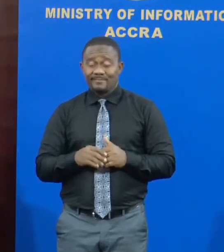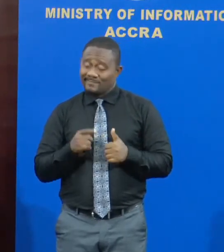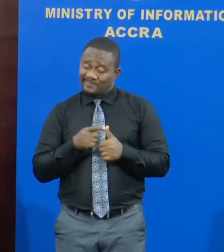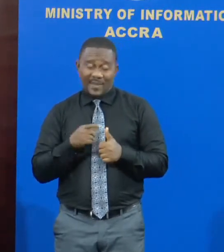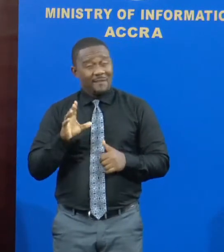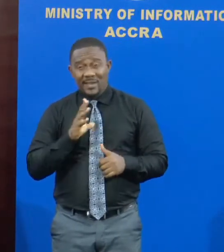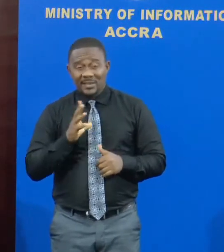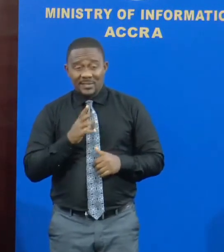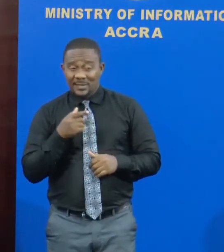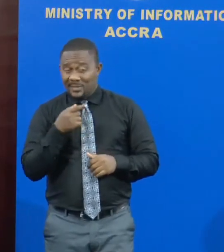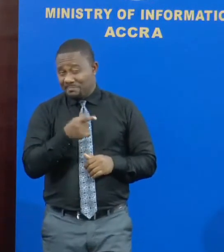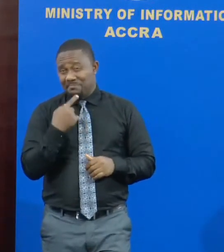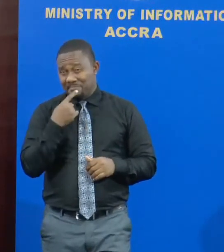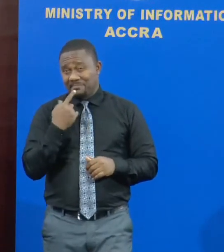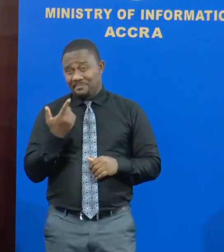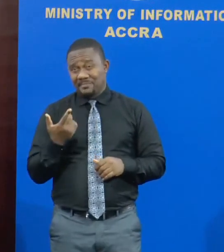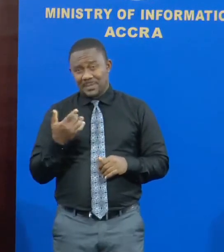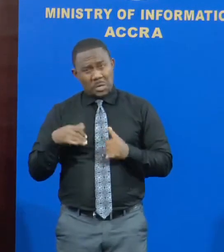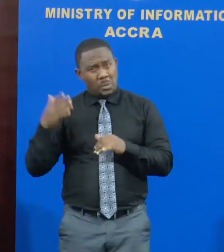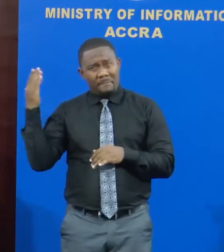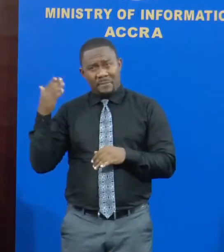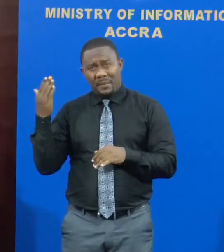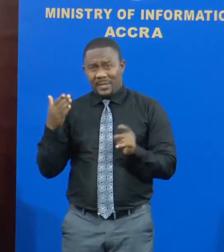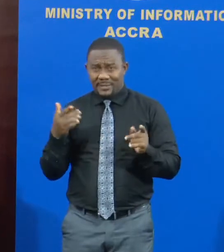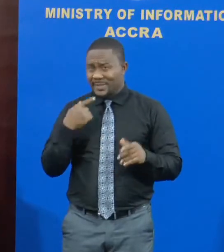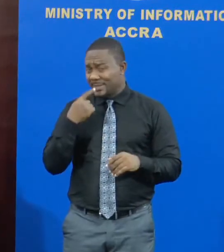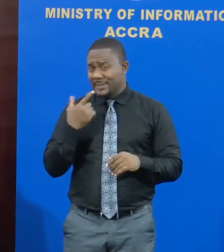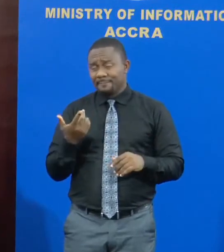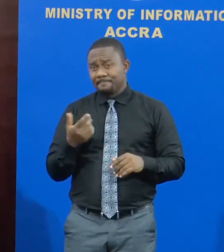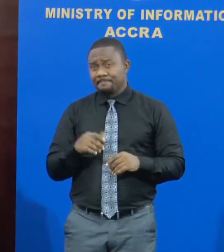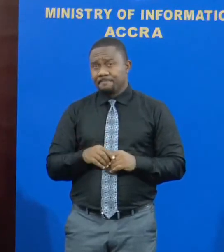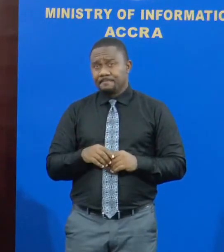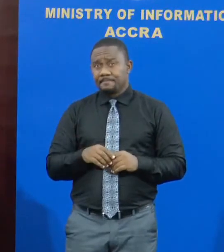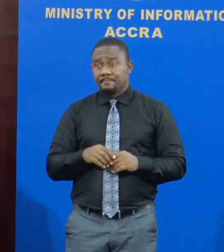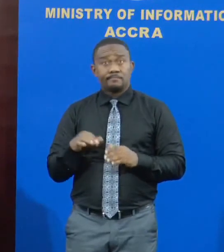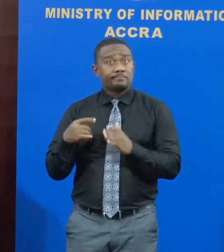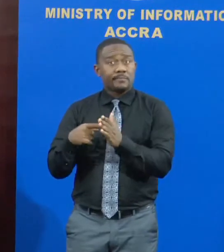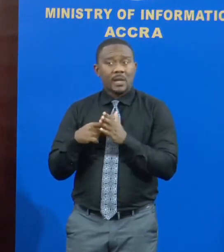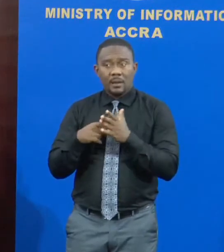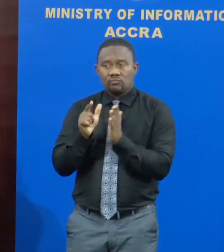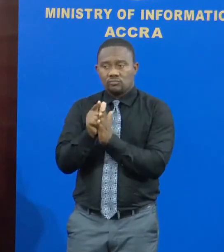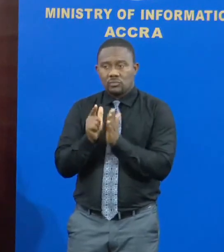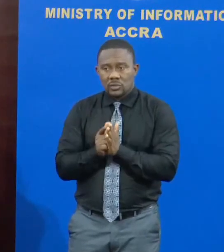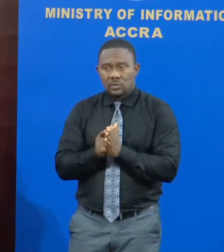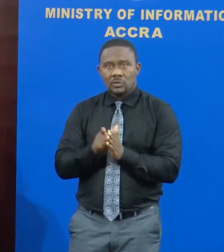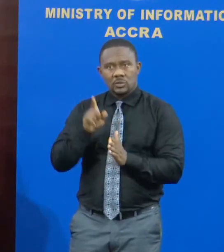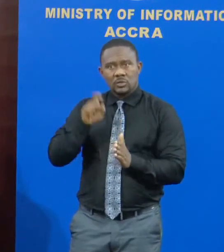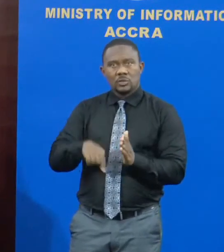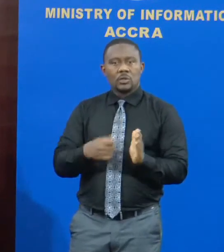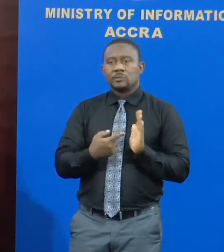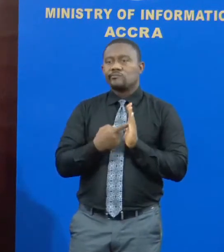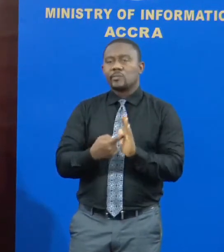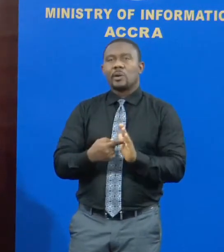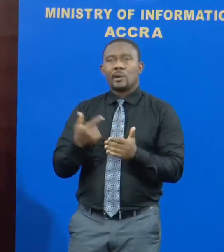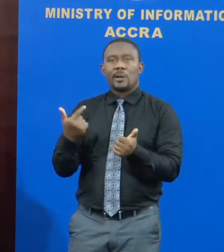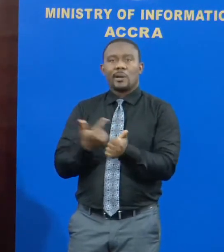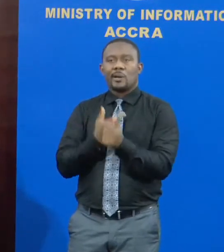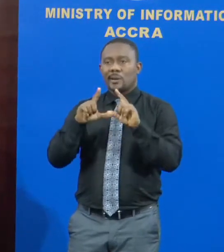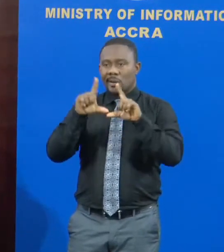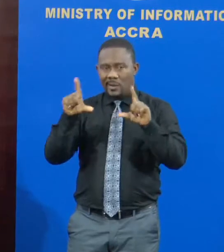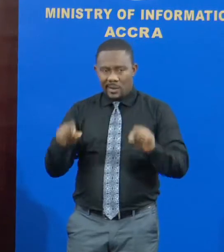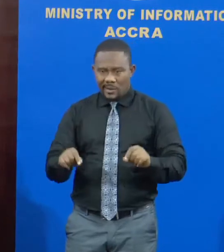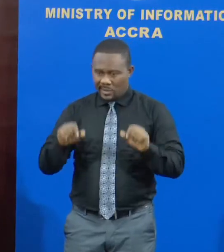As the executive secretary was giving his remarks, he said that it is required by law that you produce the Ghana card in order